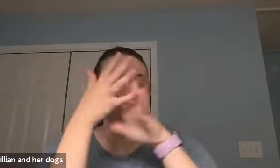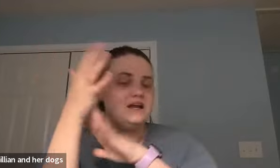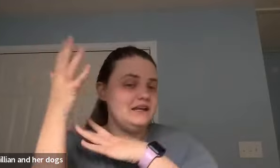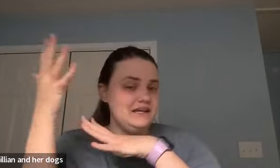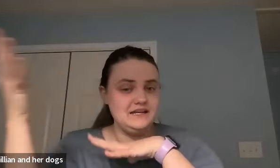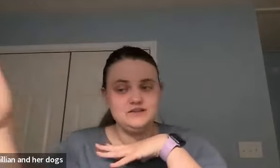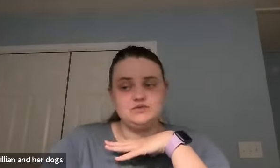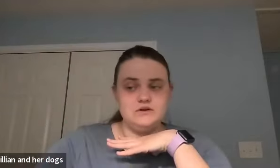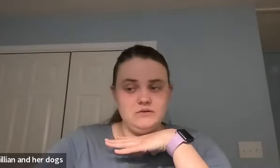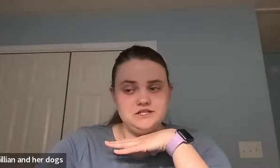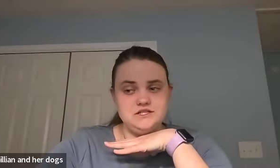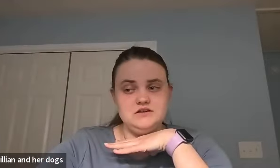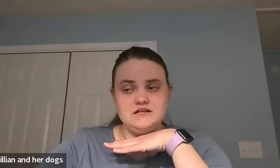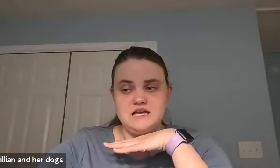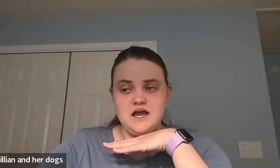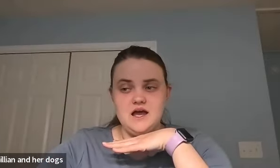kind of any sort of questions you guys have.